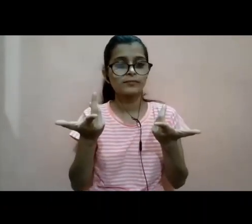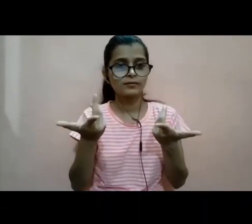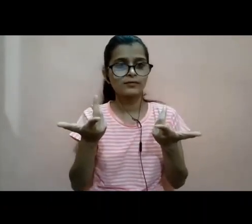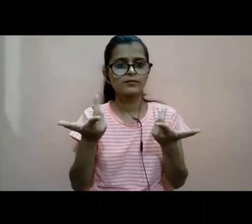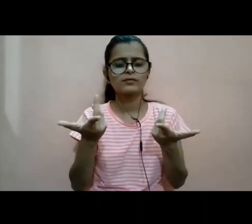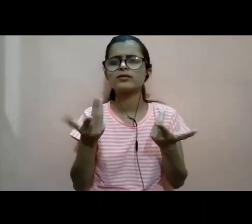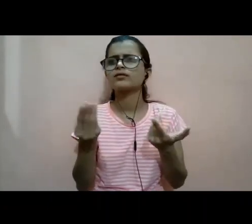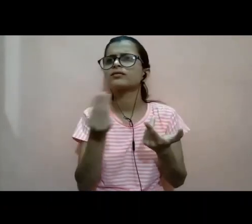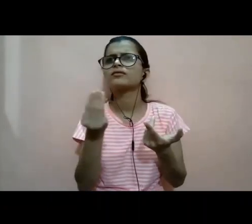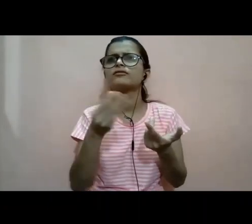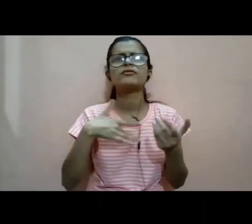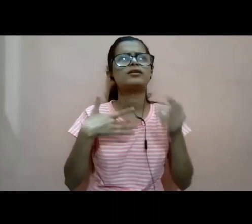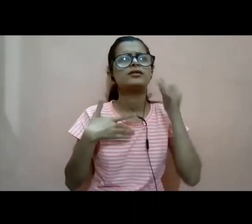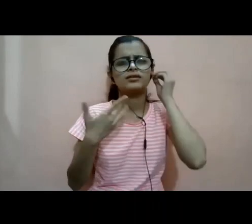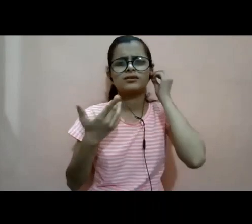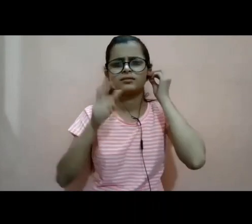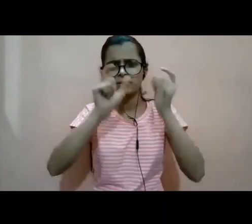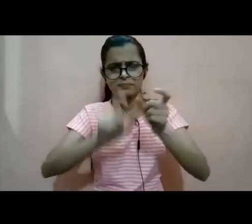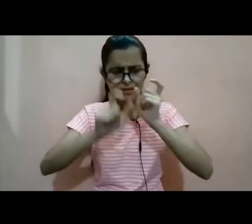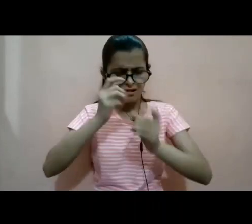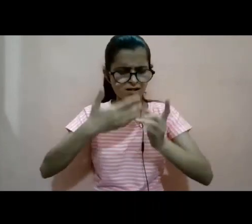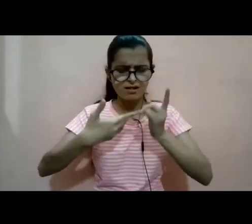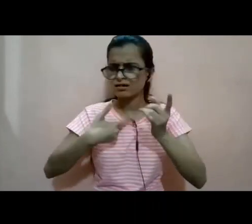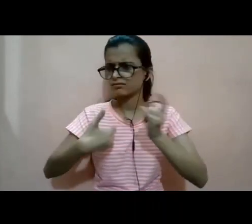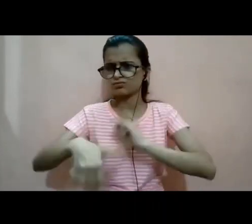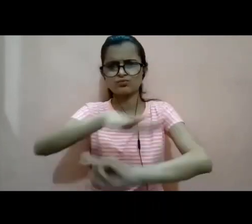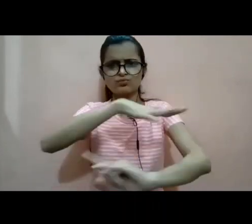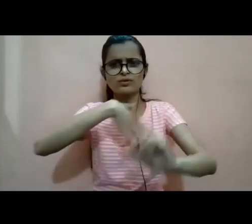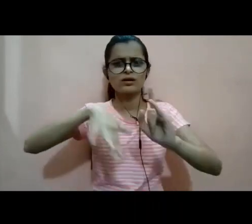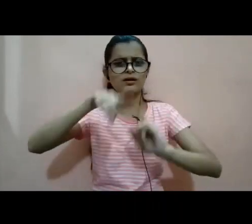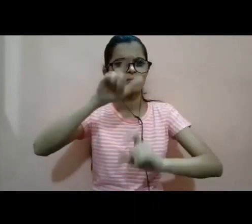time, they were seeing people around them